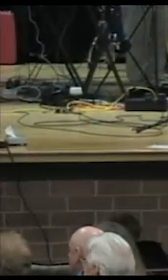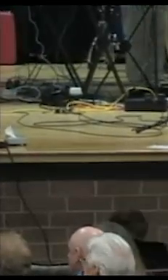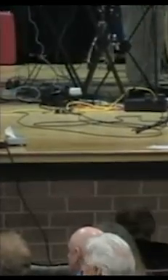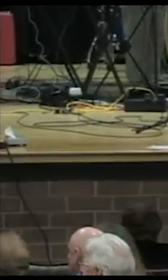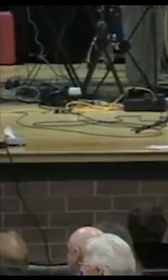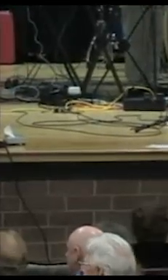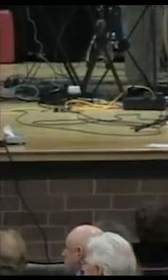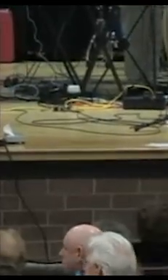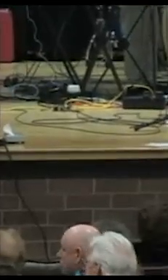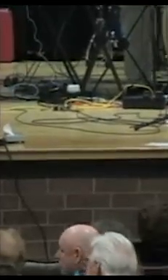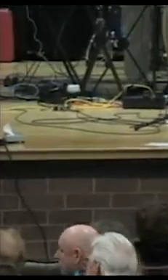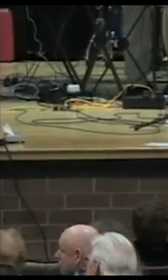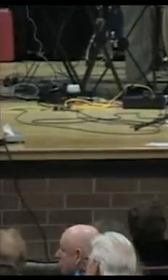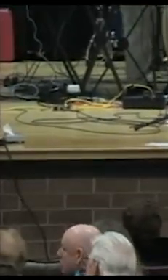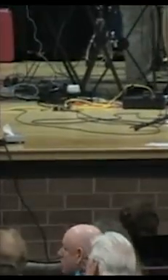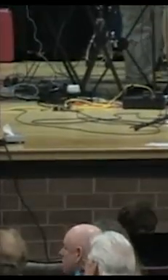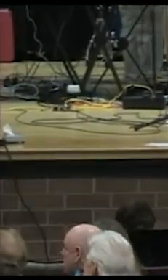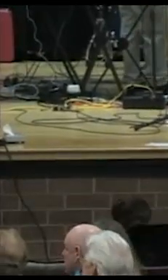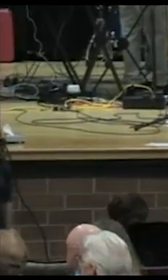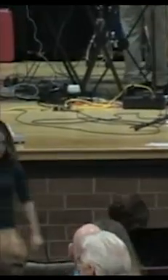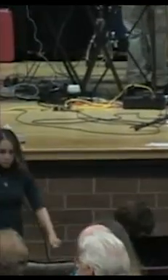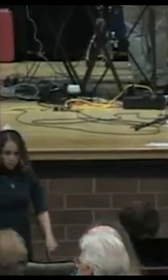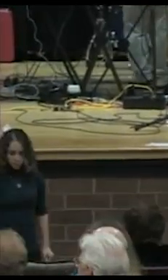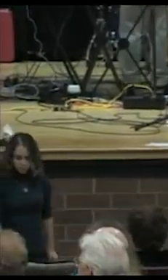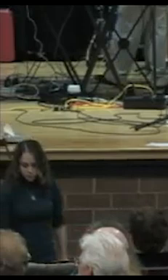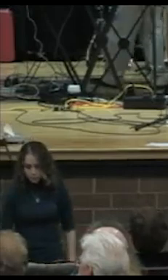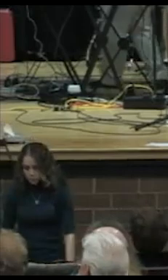We have some beautiful children.